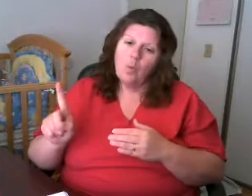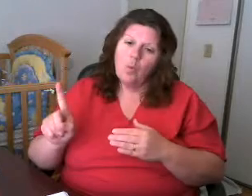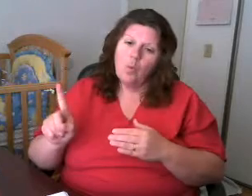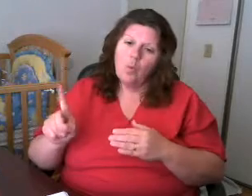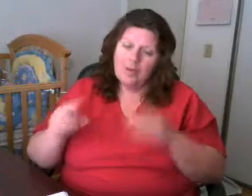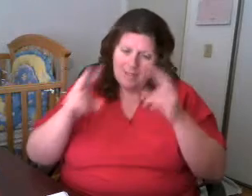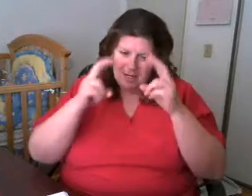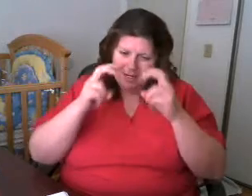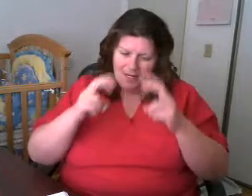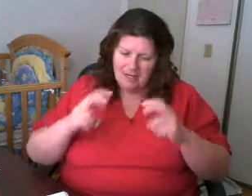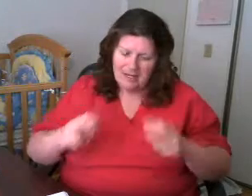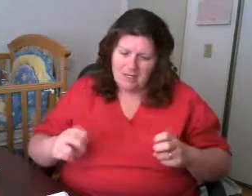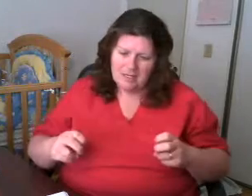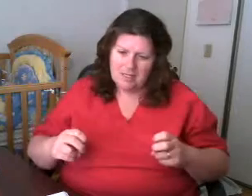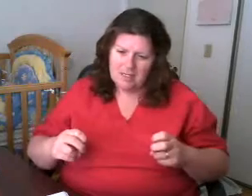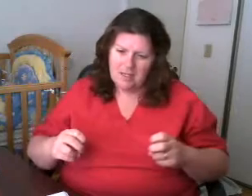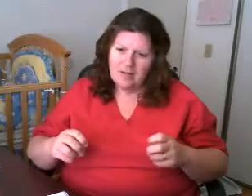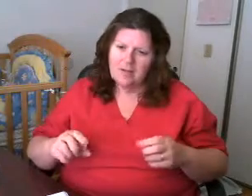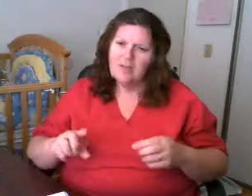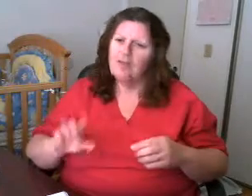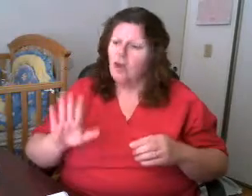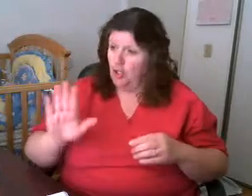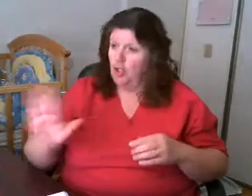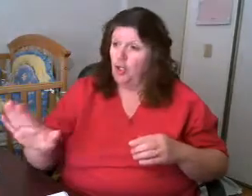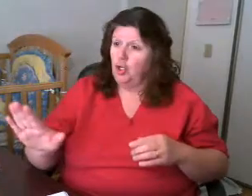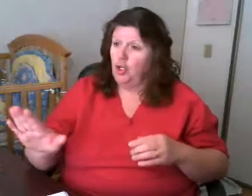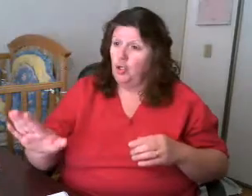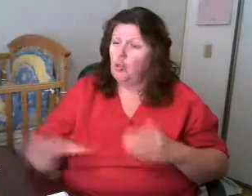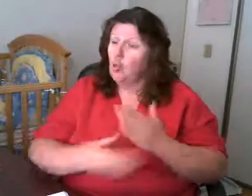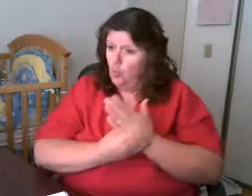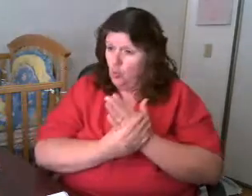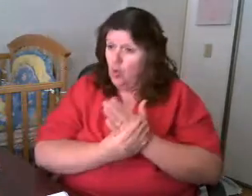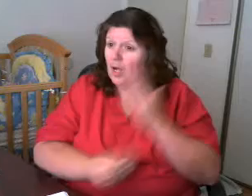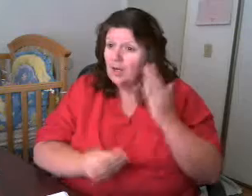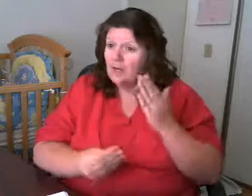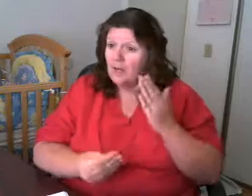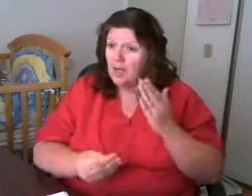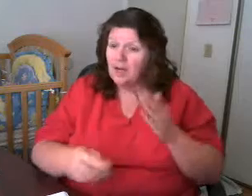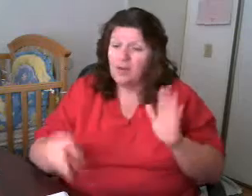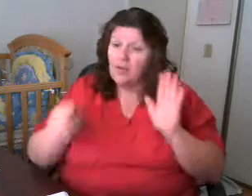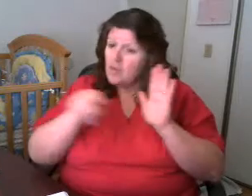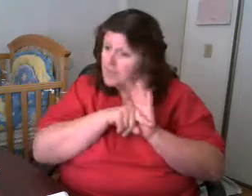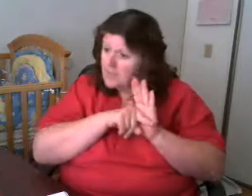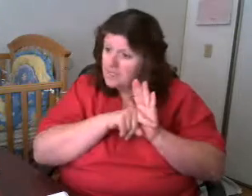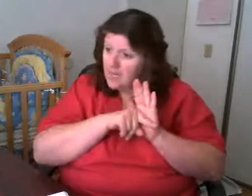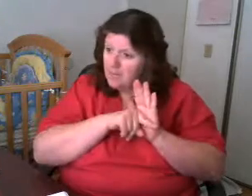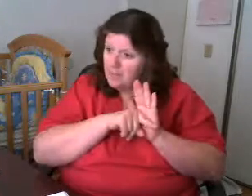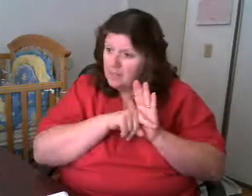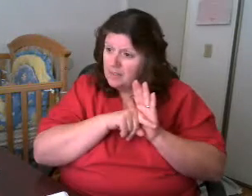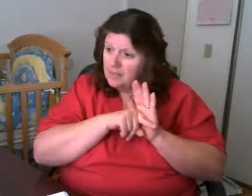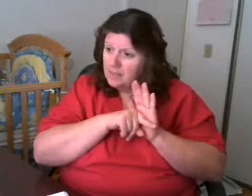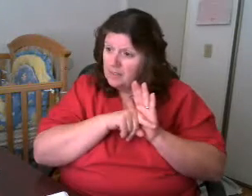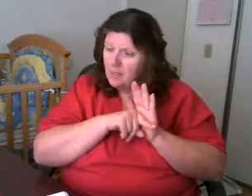if you are qualified for the assignment. You do not want to take an assignment that you are not qualified